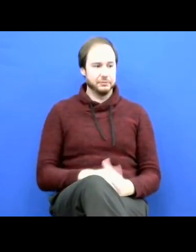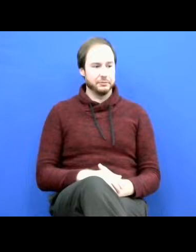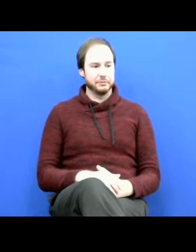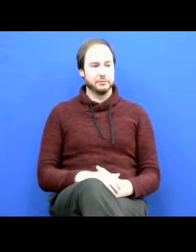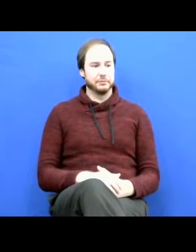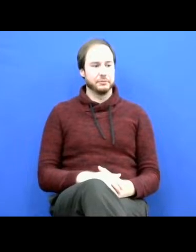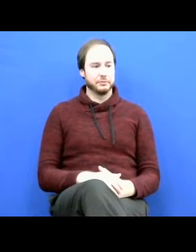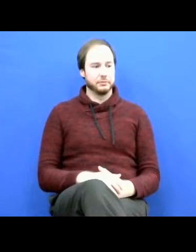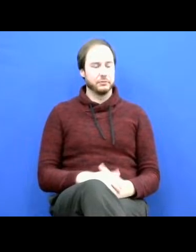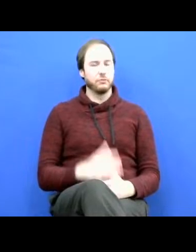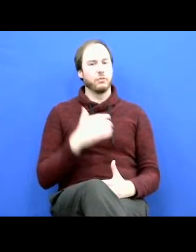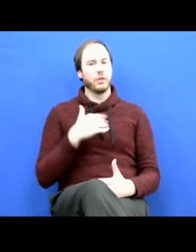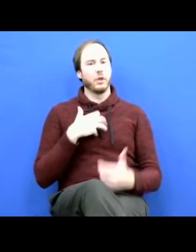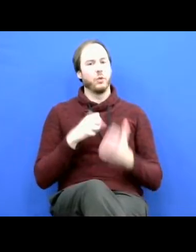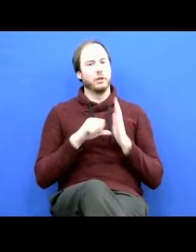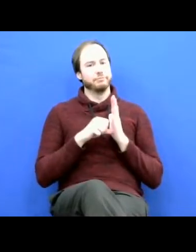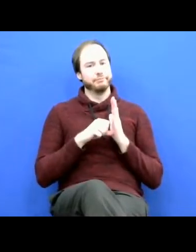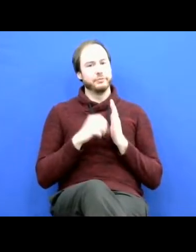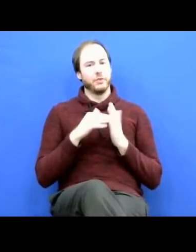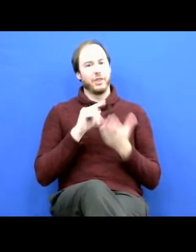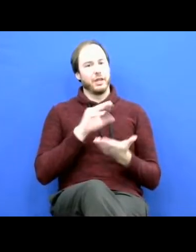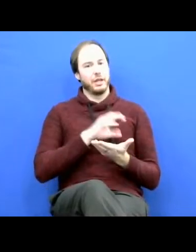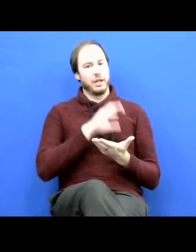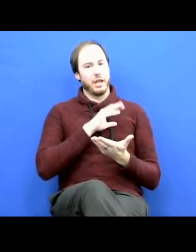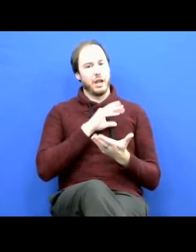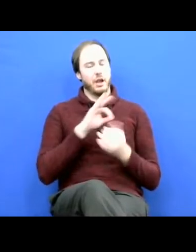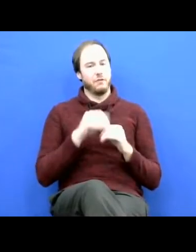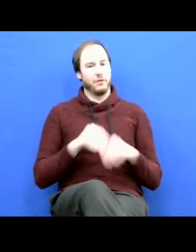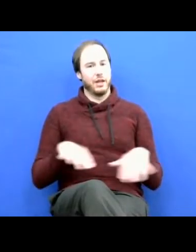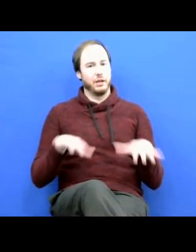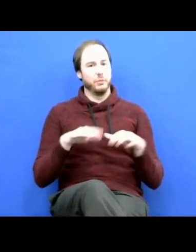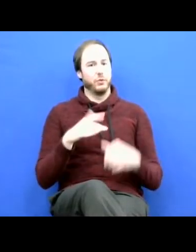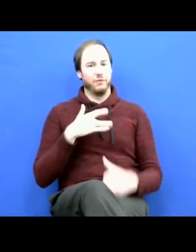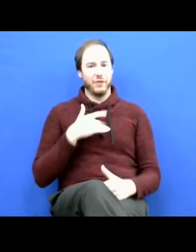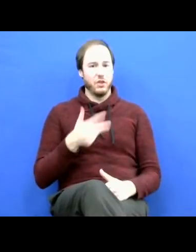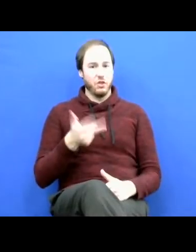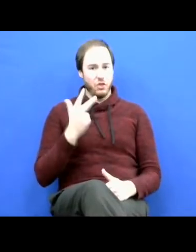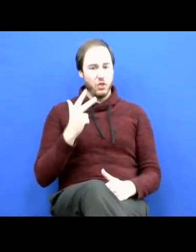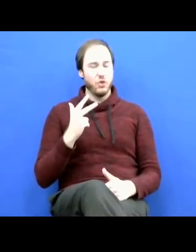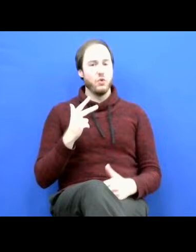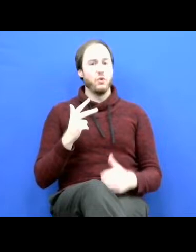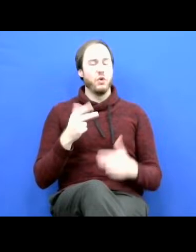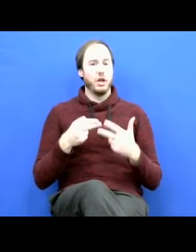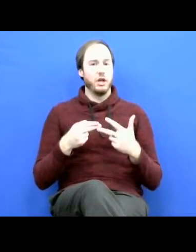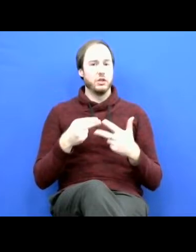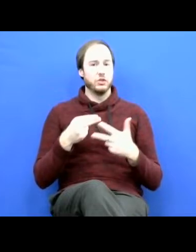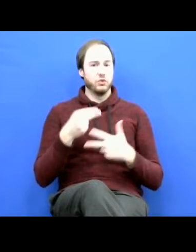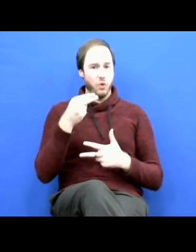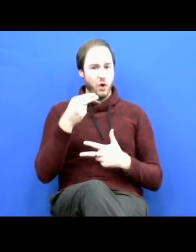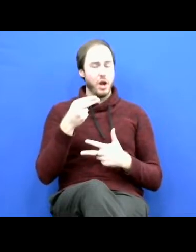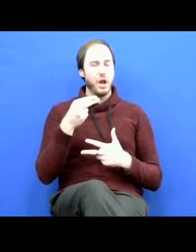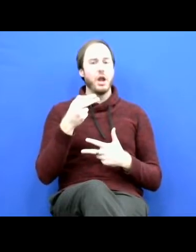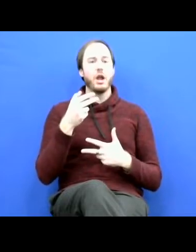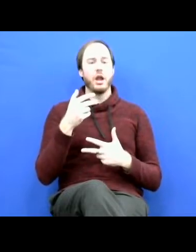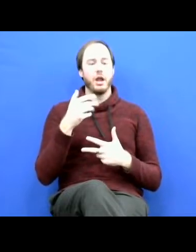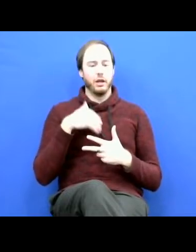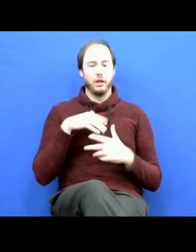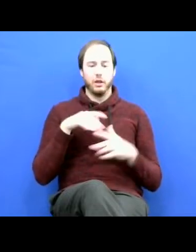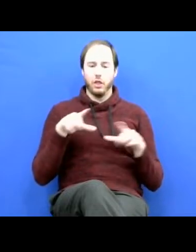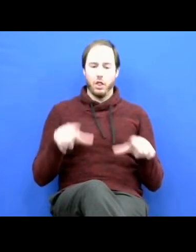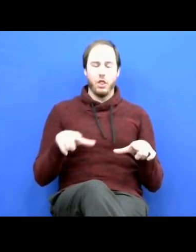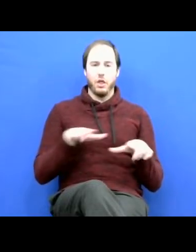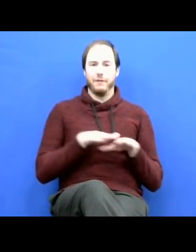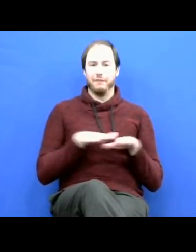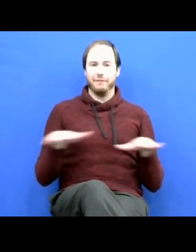just to reiterate on the character neighborhood, you know, the 3-story, you know, this is two-dimensional, you know, looking at this flat, you know,